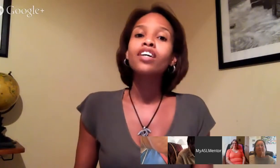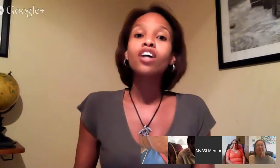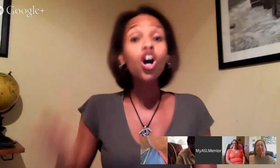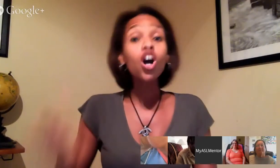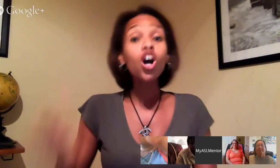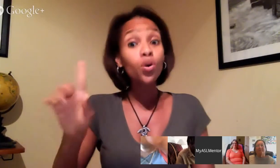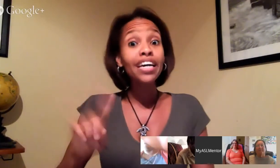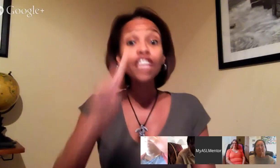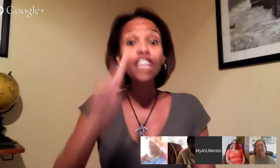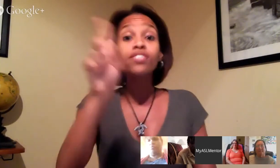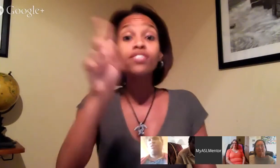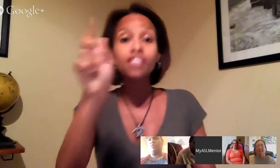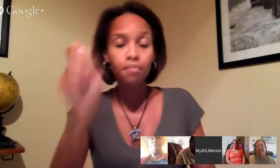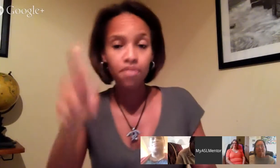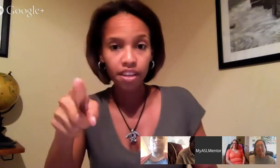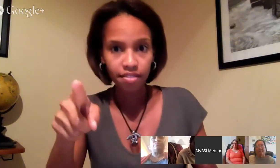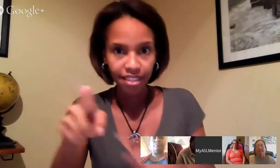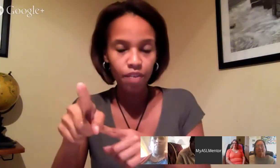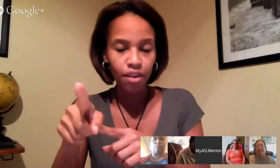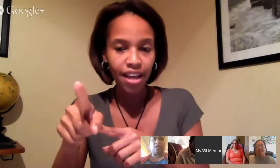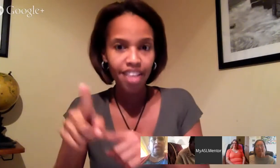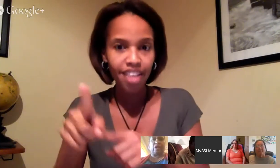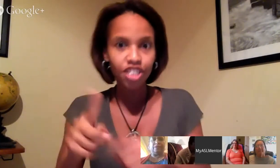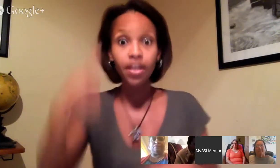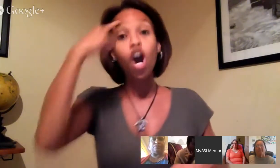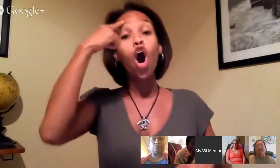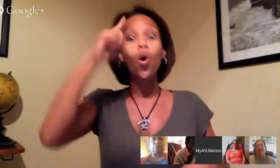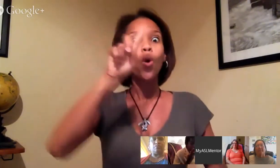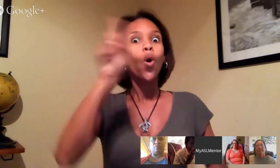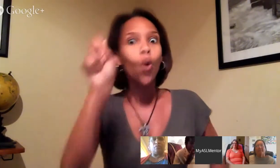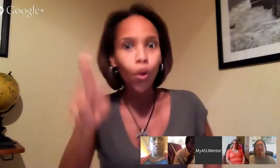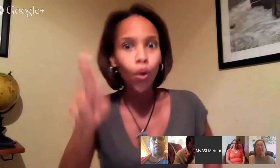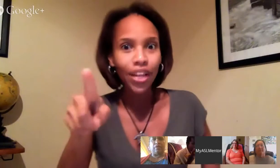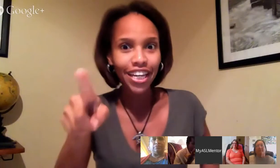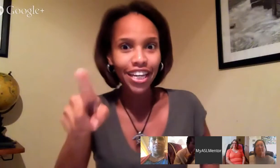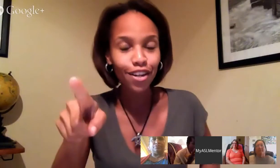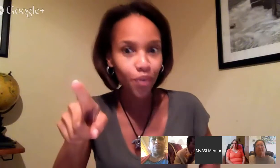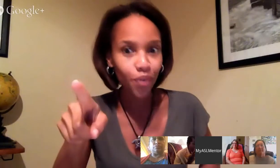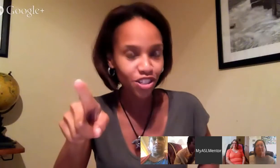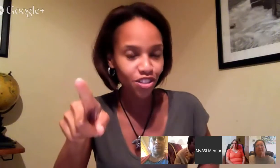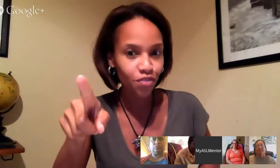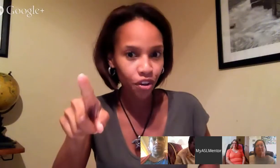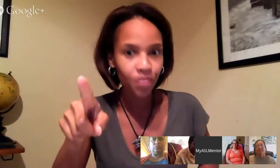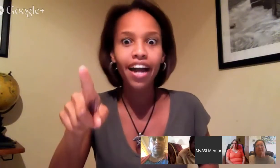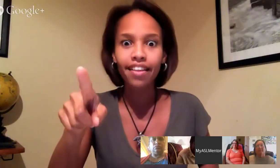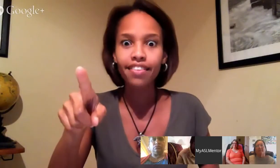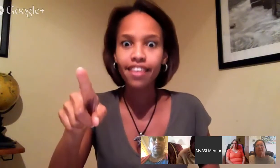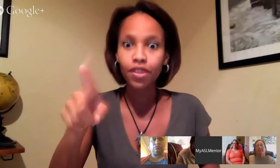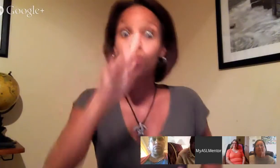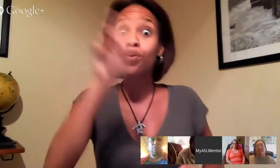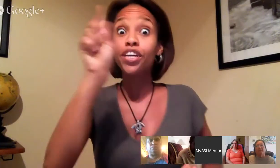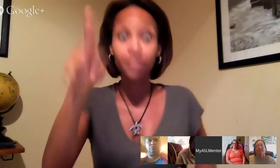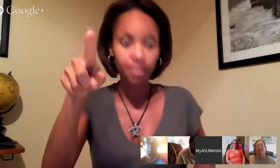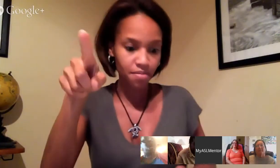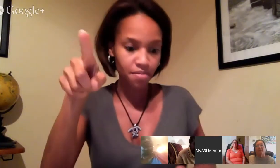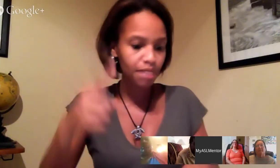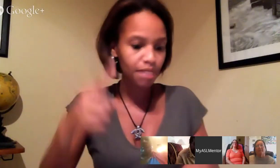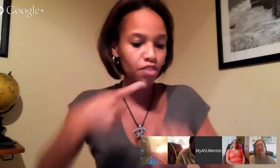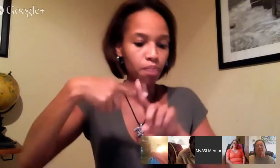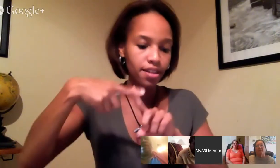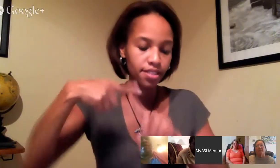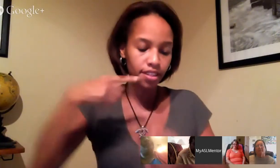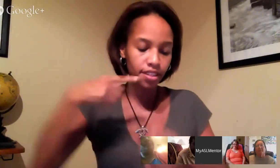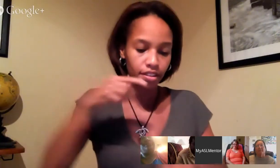said, "Oh, here's something like that. I want to ask you, like here's a question for you," that kind of thing. "Oh, here's something